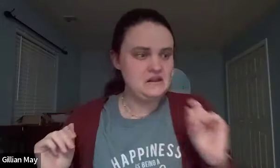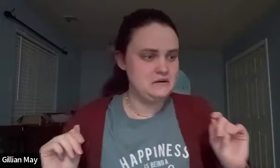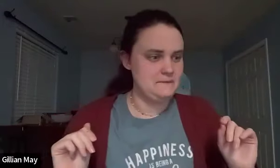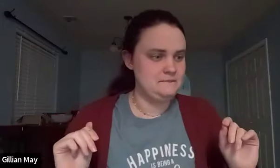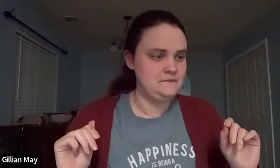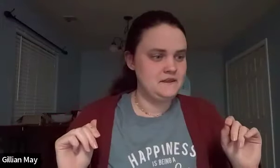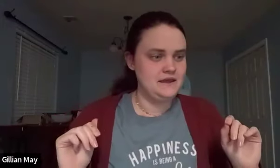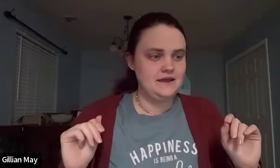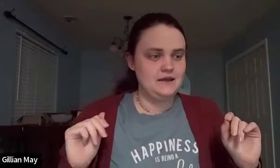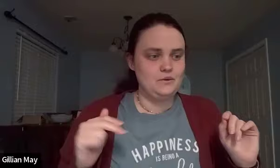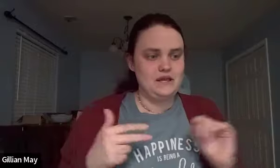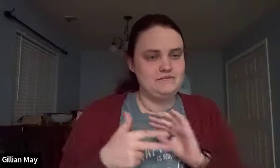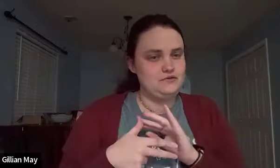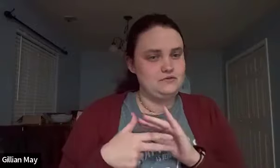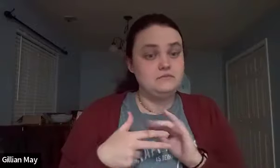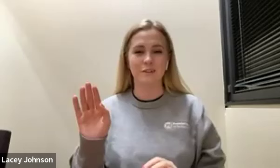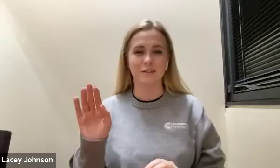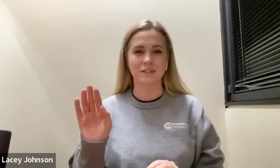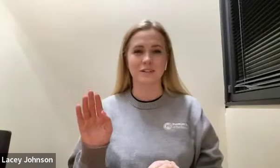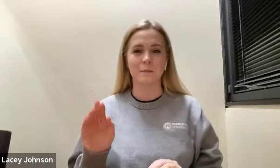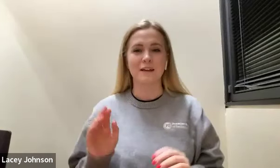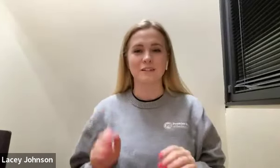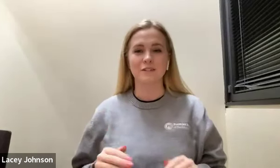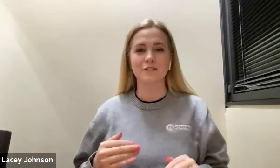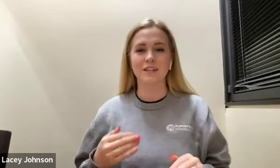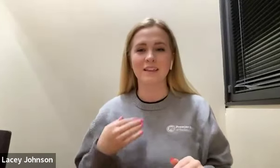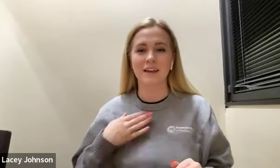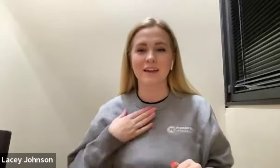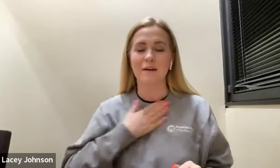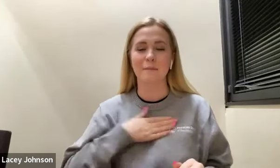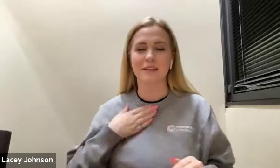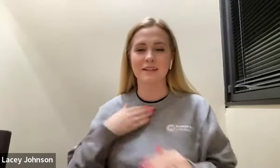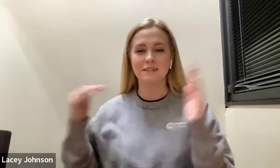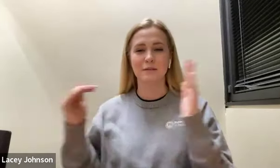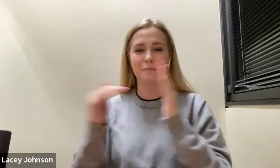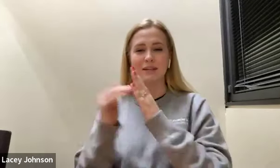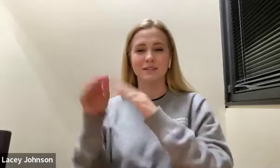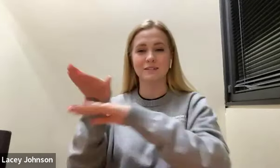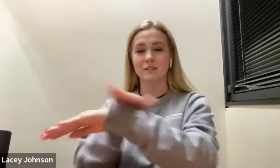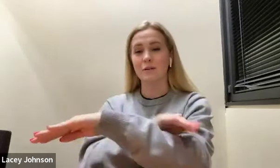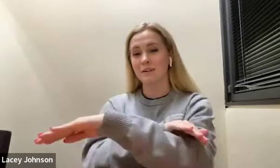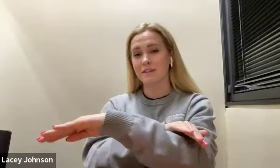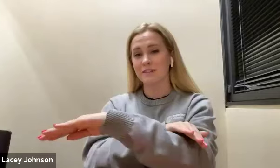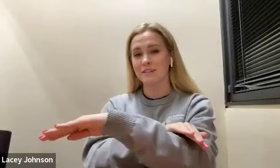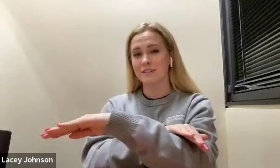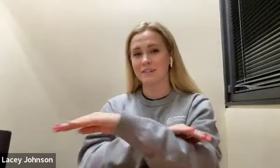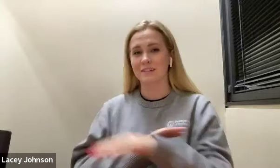Okay. So we have. Sorry, I have another question. Okay, you're totally fine. So could you say like, please repeat slower? Yes,